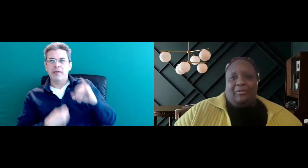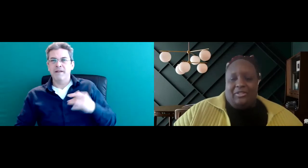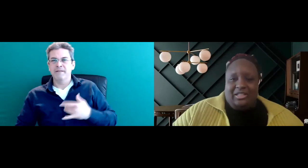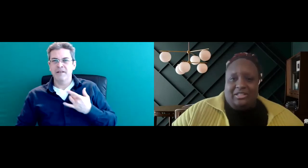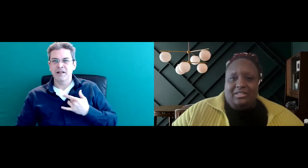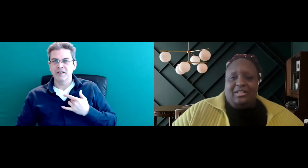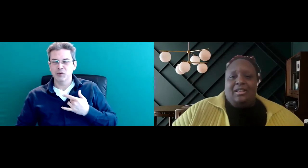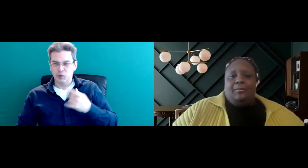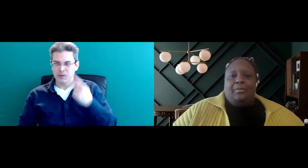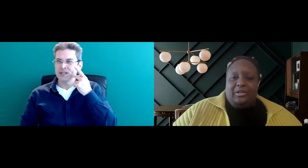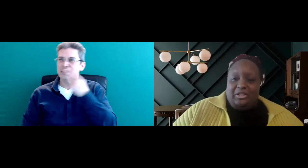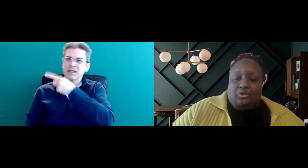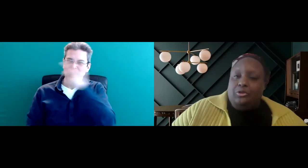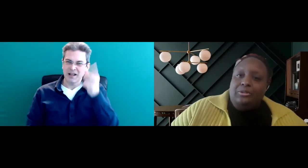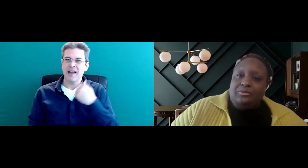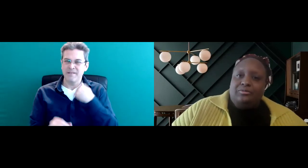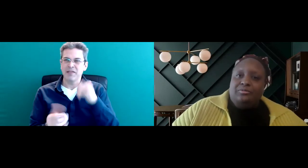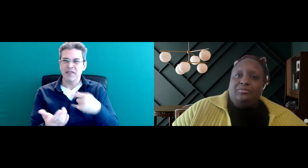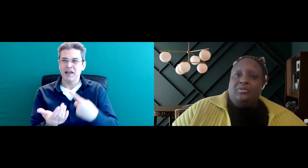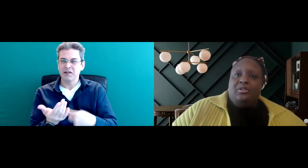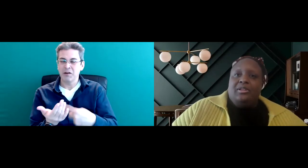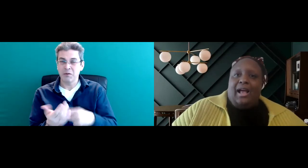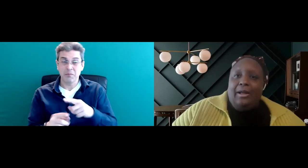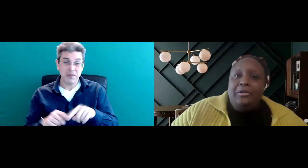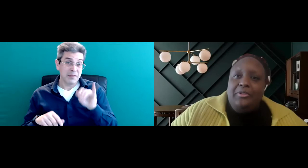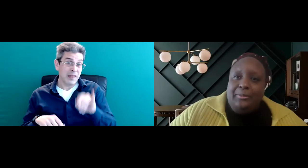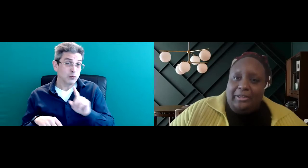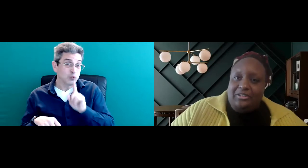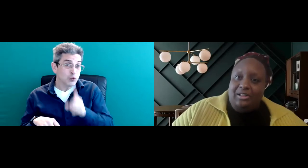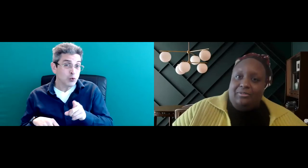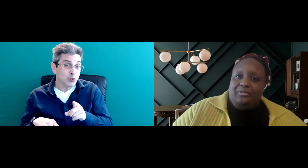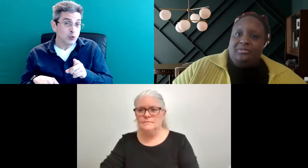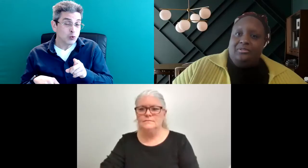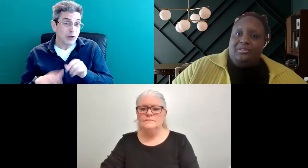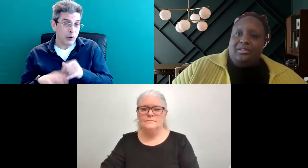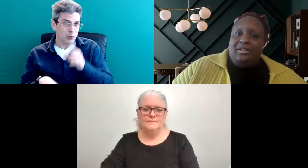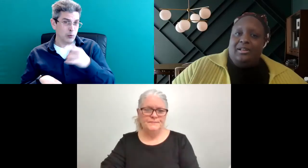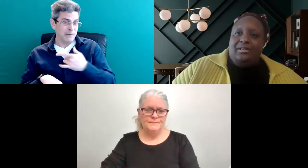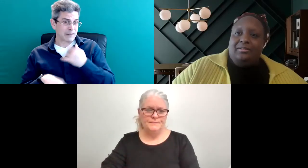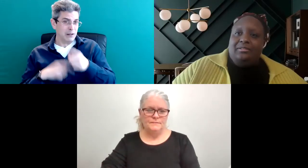everyday conversations, but it's true. How do you feel about yourself?